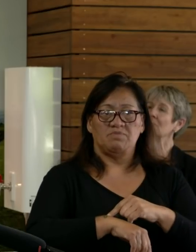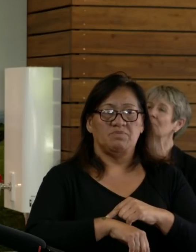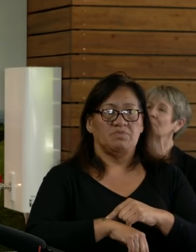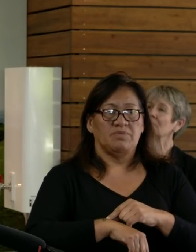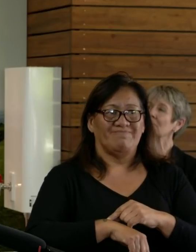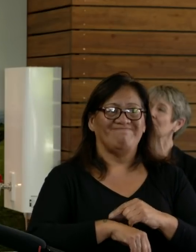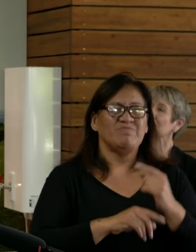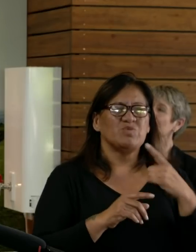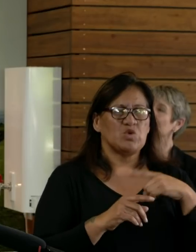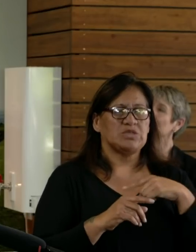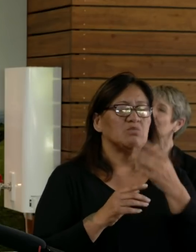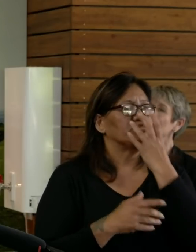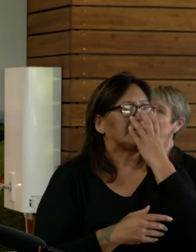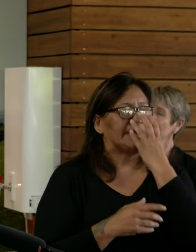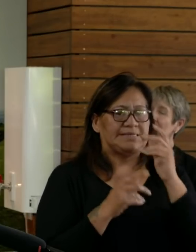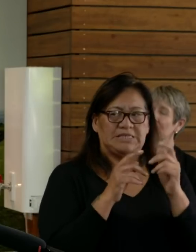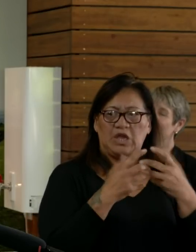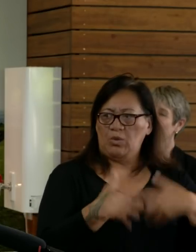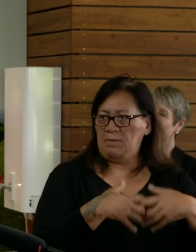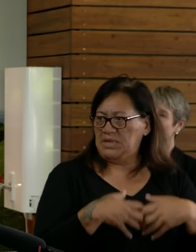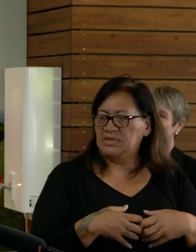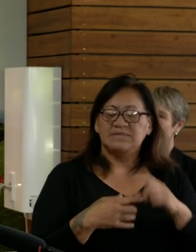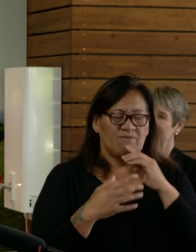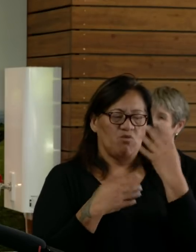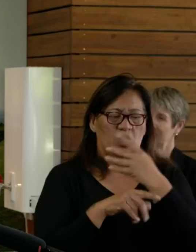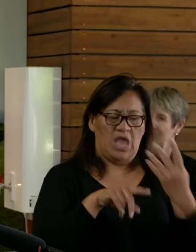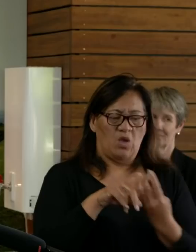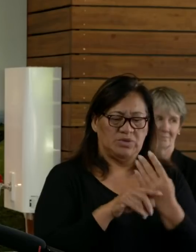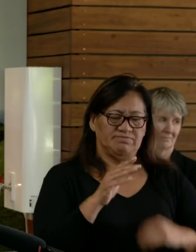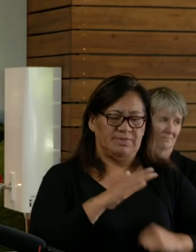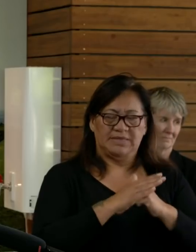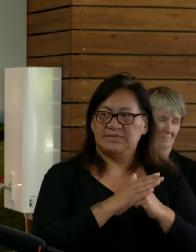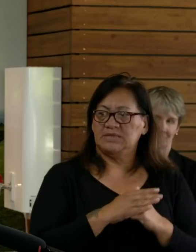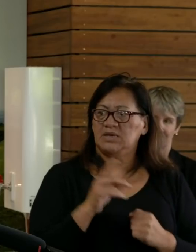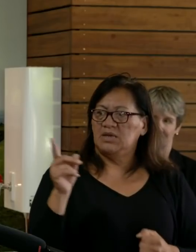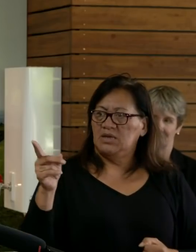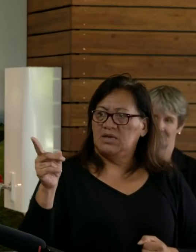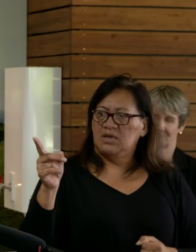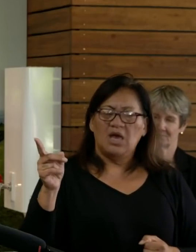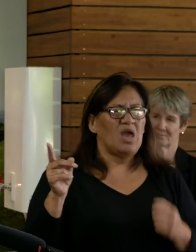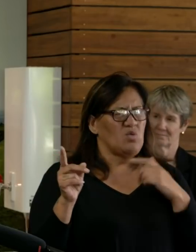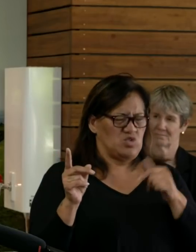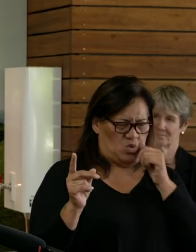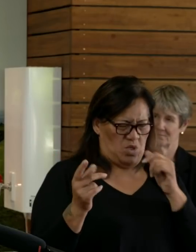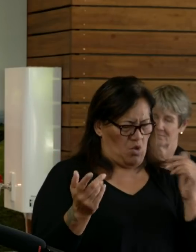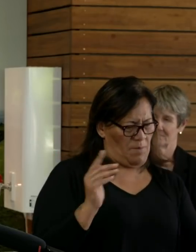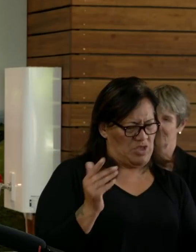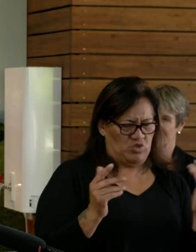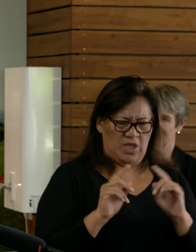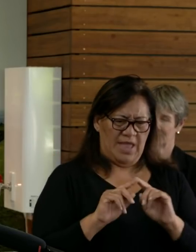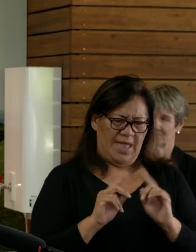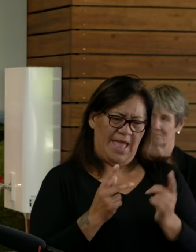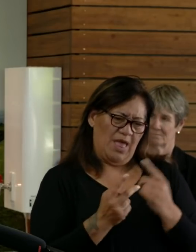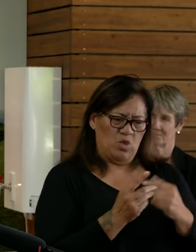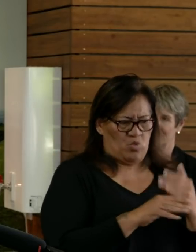the closed-circuit breathing apparatus to sustain an oxygen feed. Sorry, how does this compare to other missions that your people have